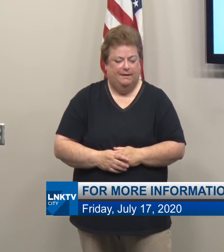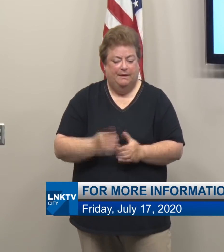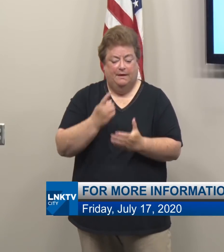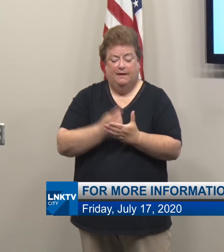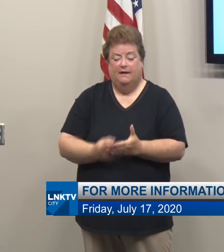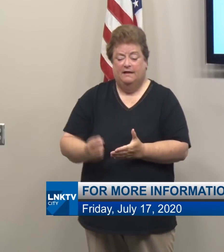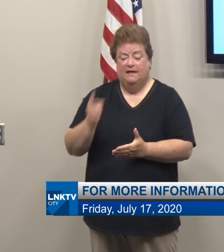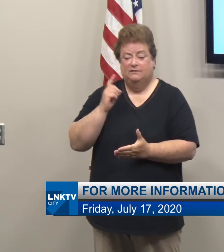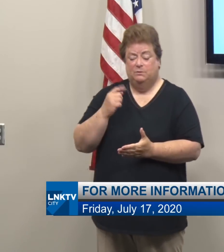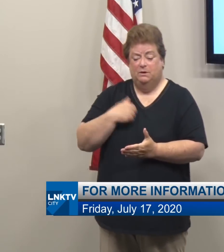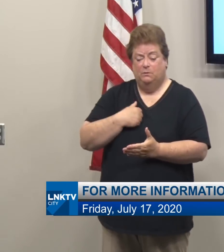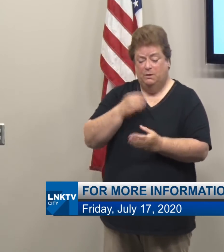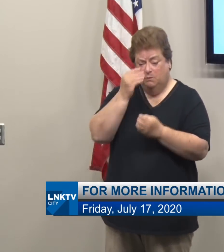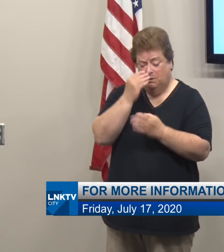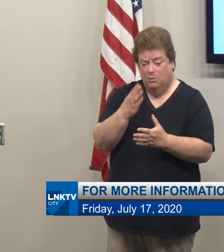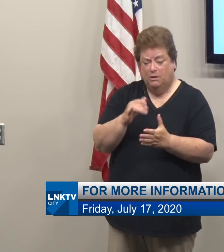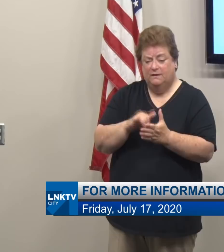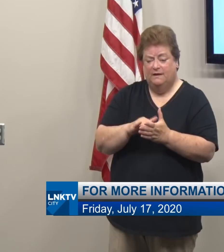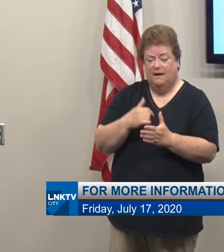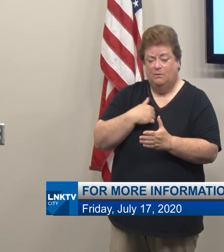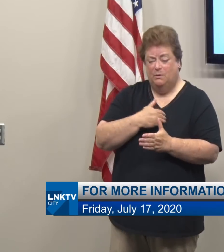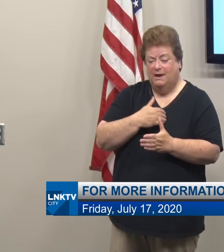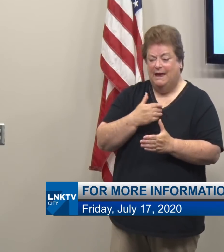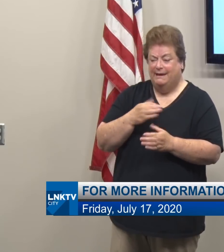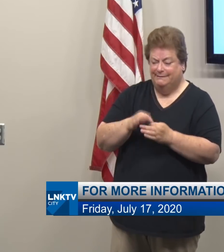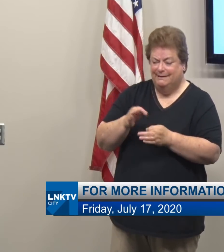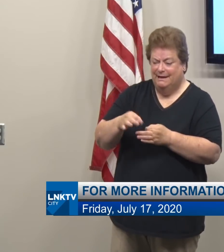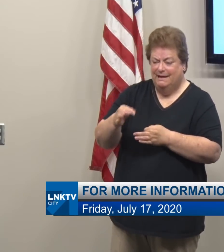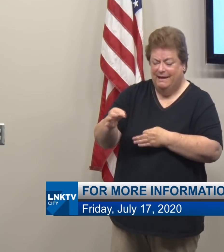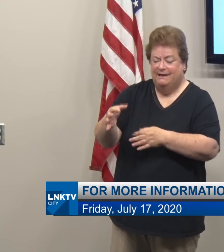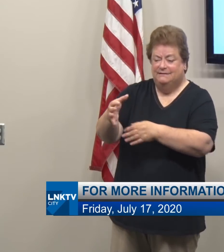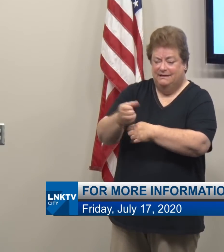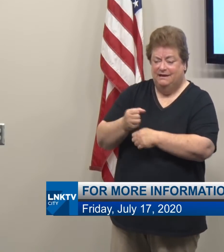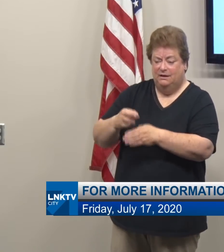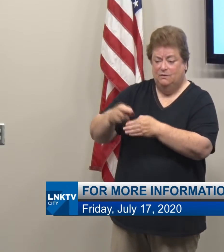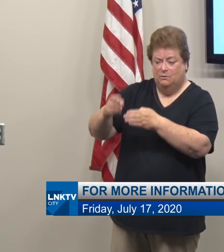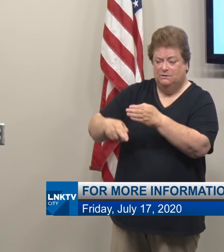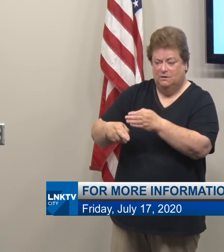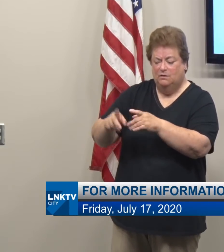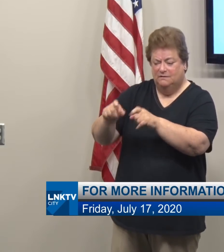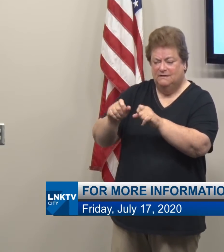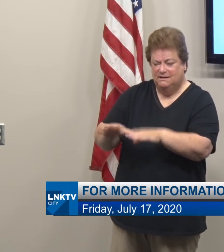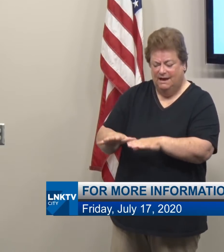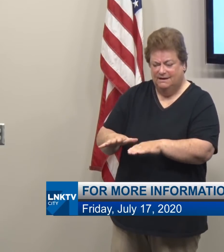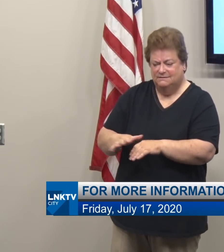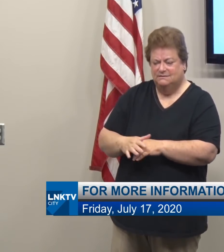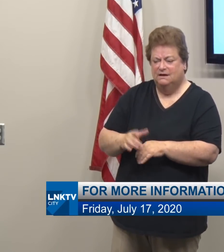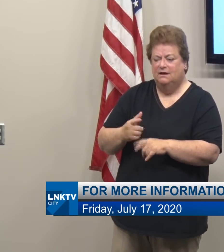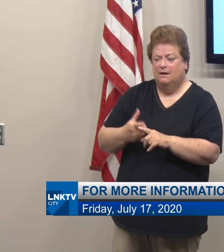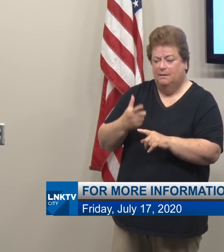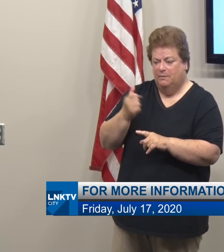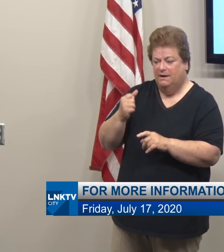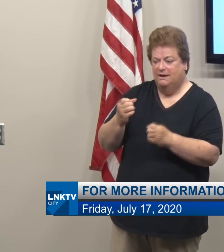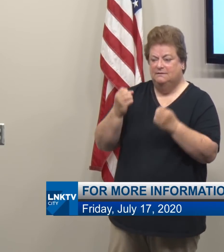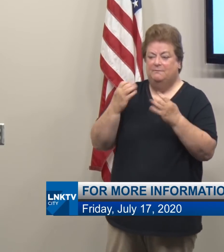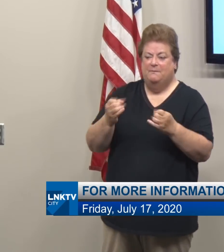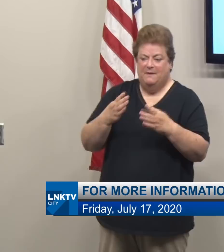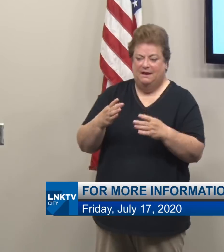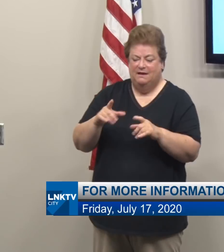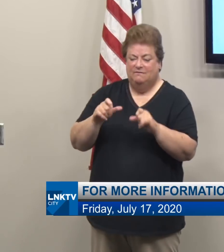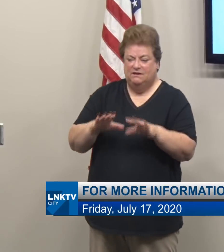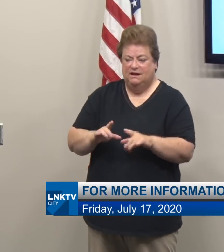Last week, we reported that there were significant delays in getting laboratory reports due to the huge number of tests around the country going to private